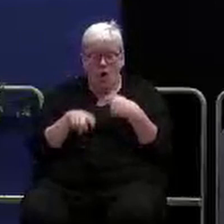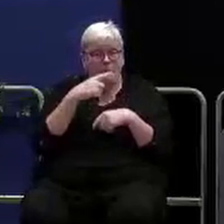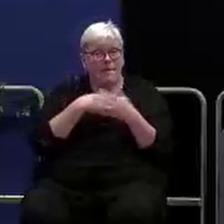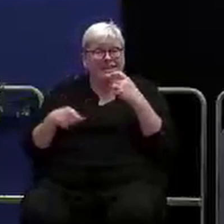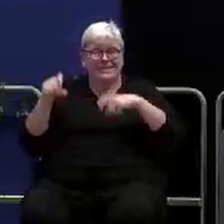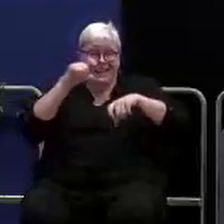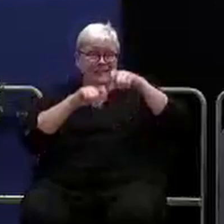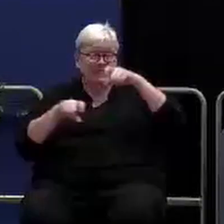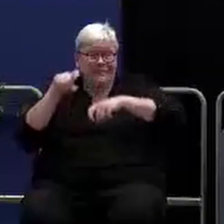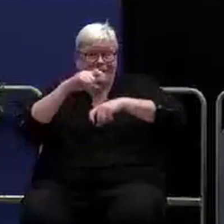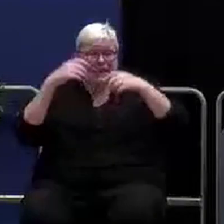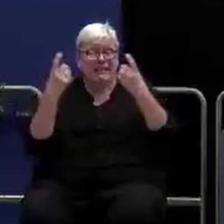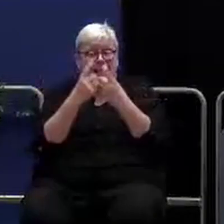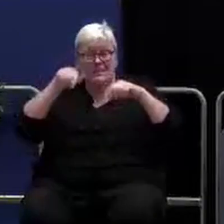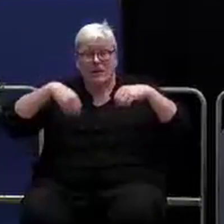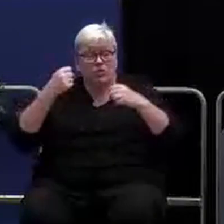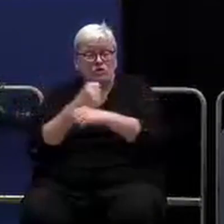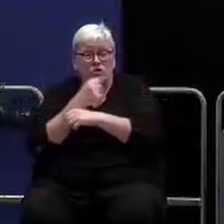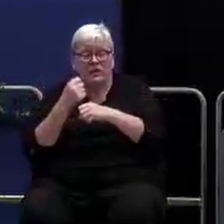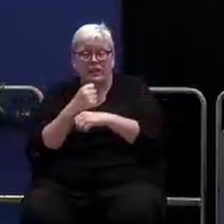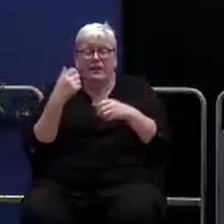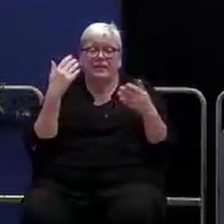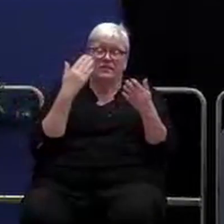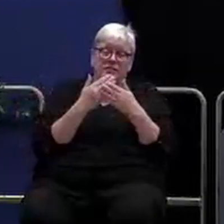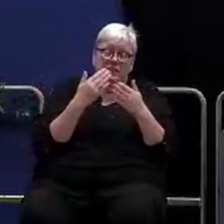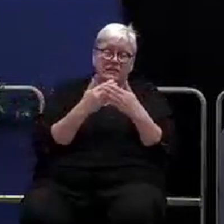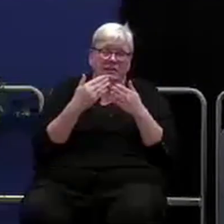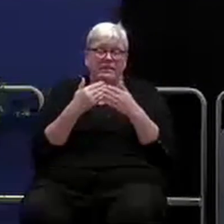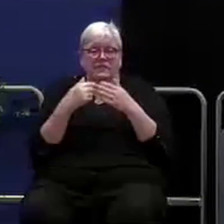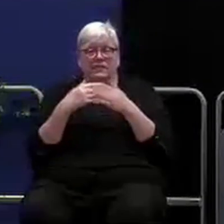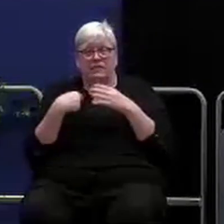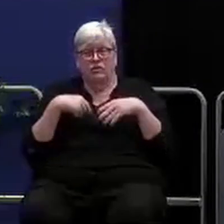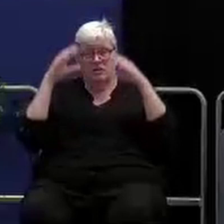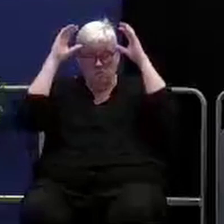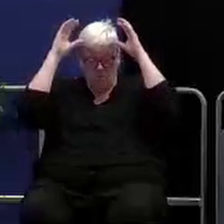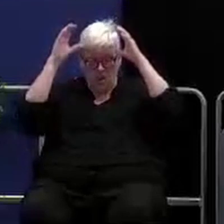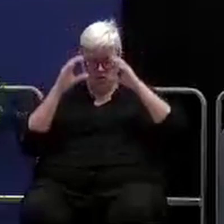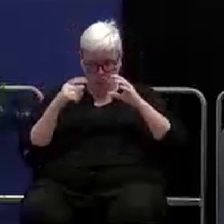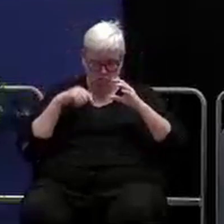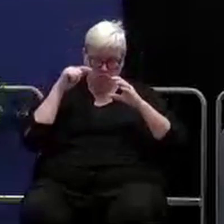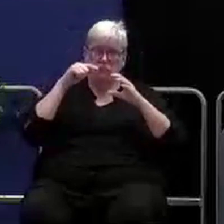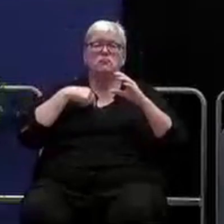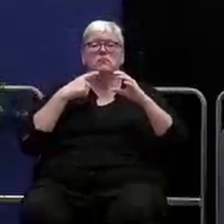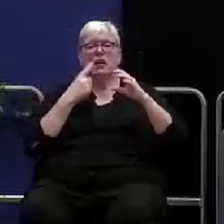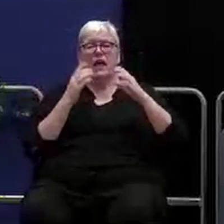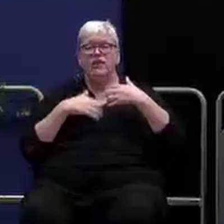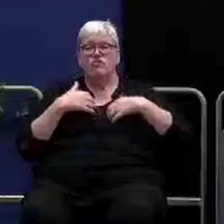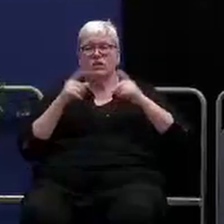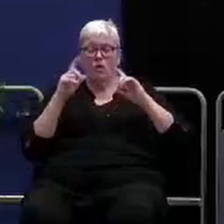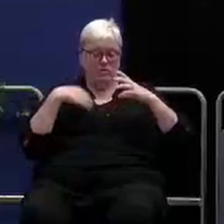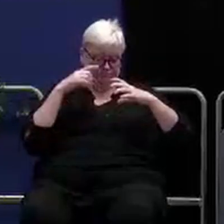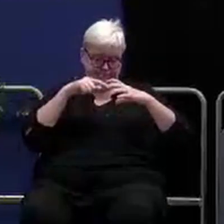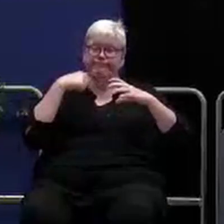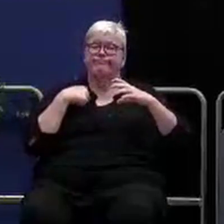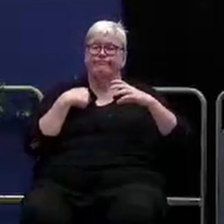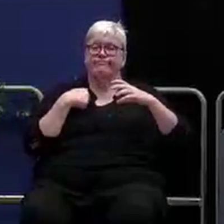I was doing, where in that case it was brains, and you could be like, I'm holding a brain, but I have to say something interesting about it, which